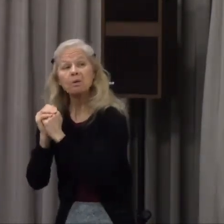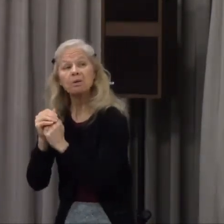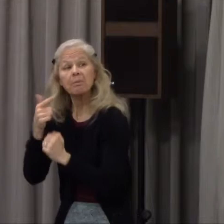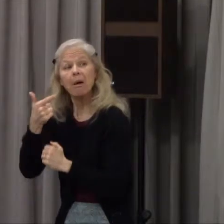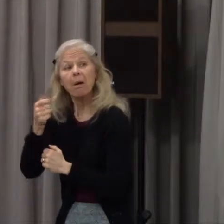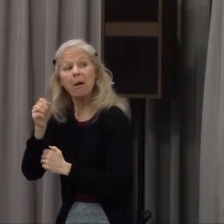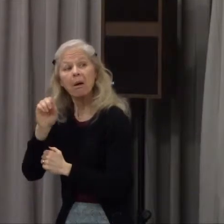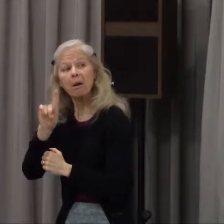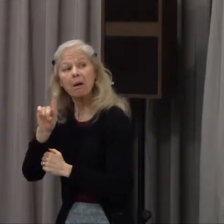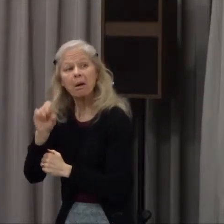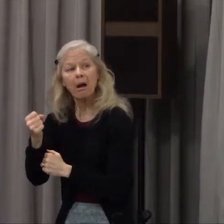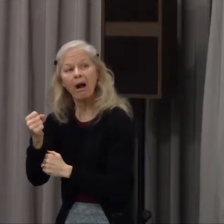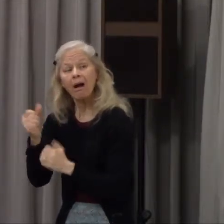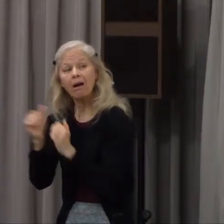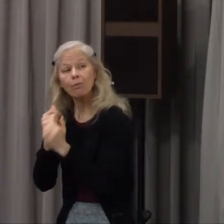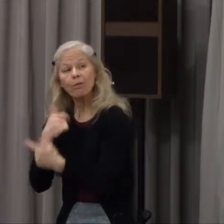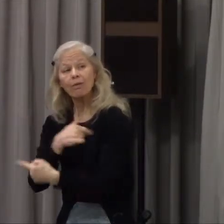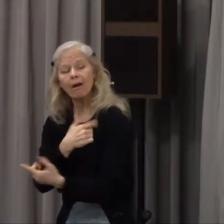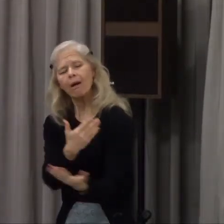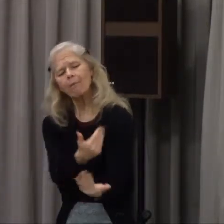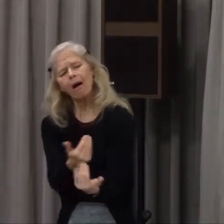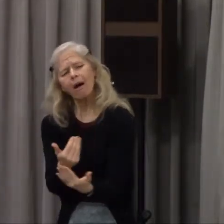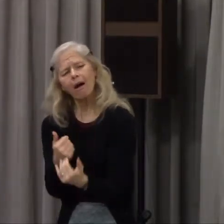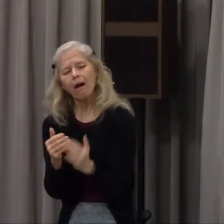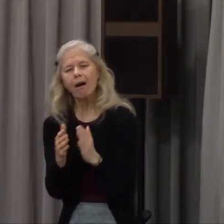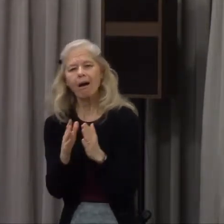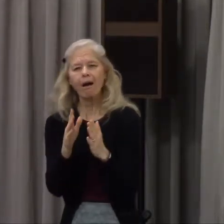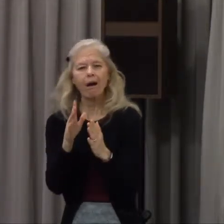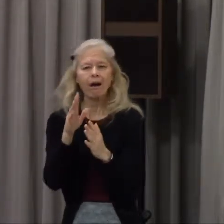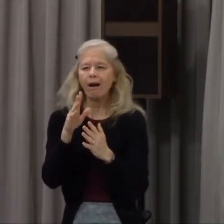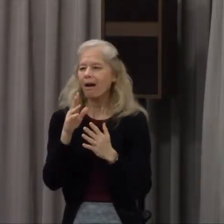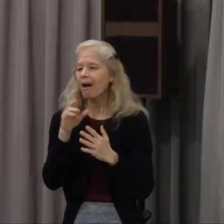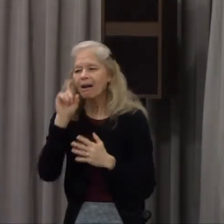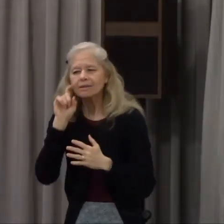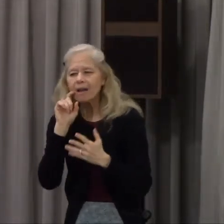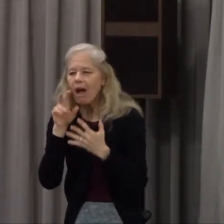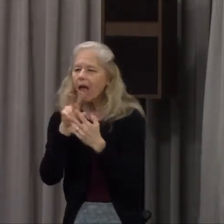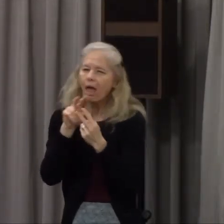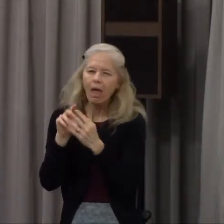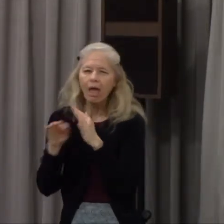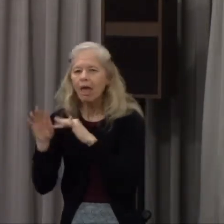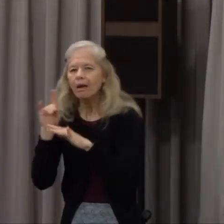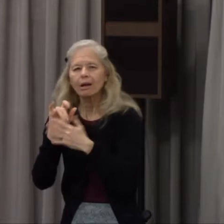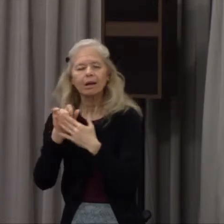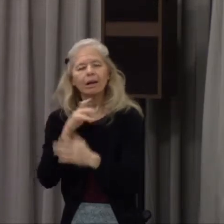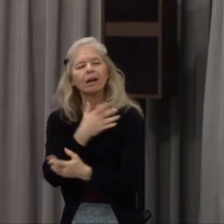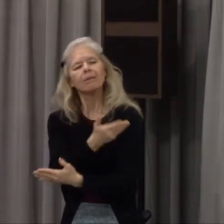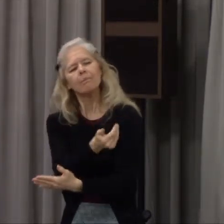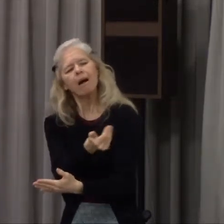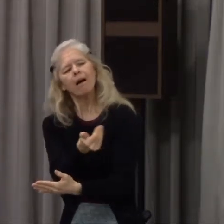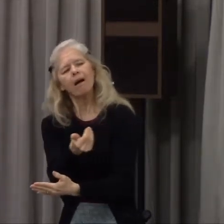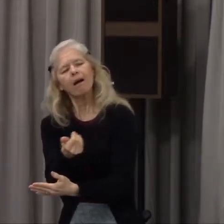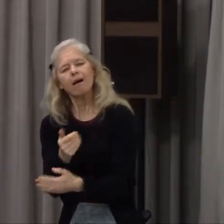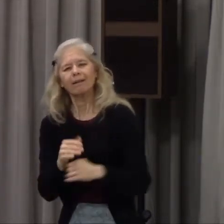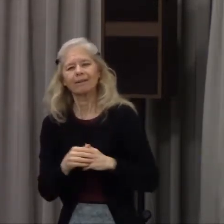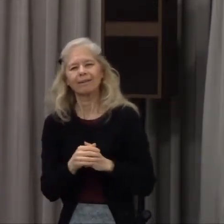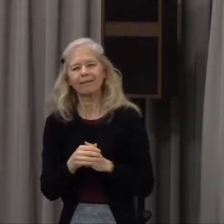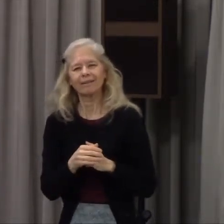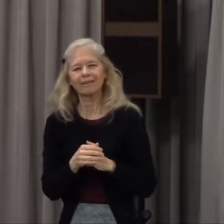what happened. They went and they said, world, come on into the church. Or they